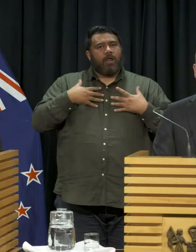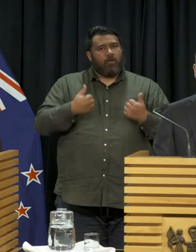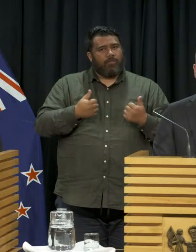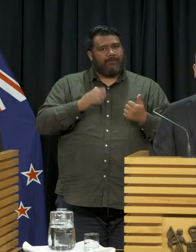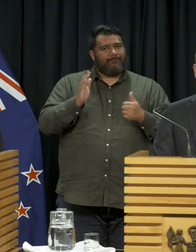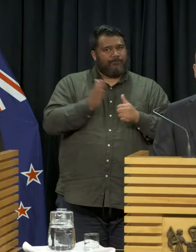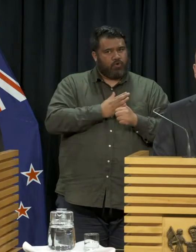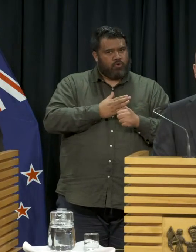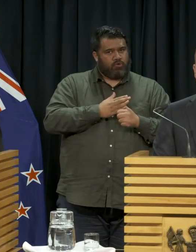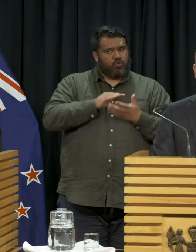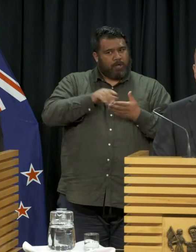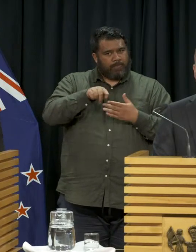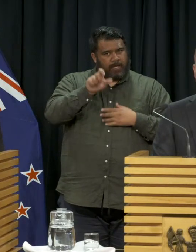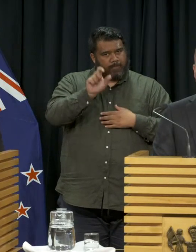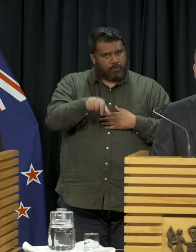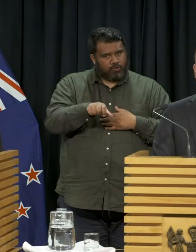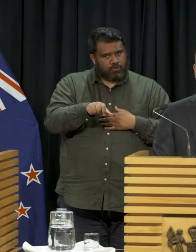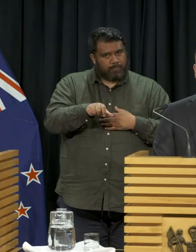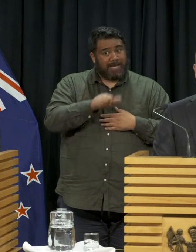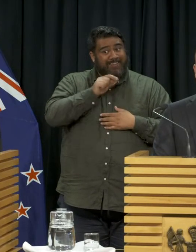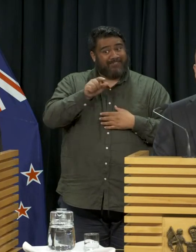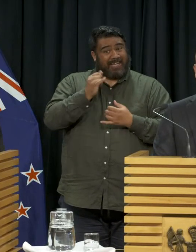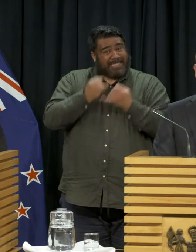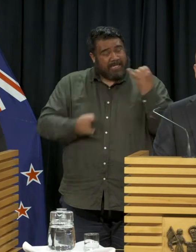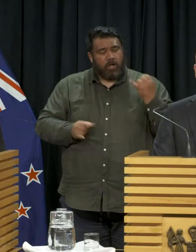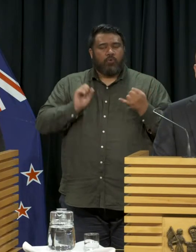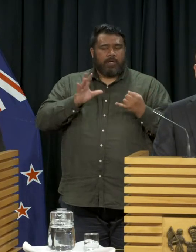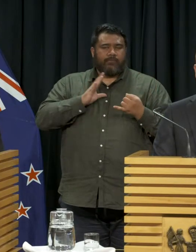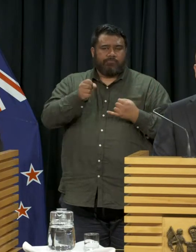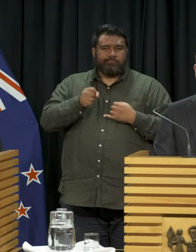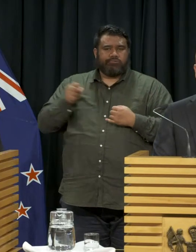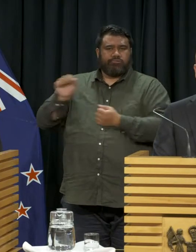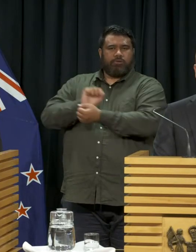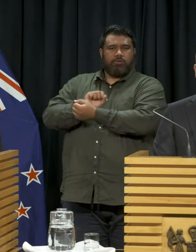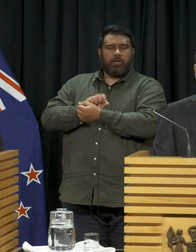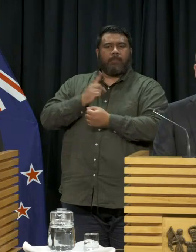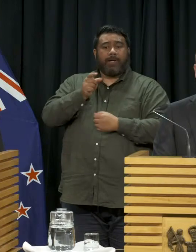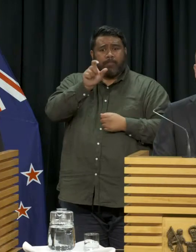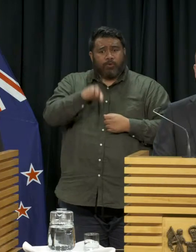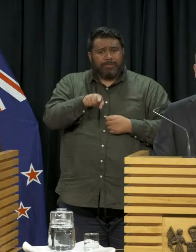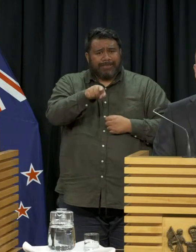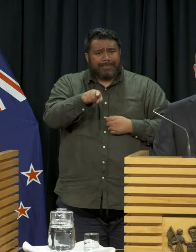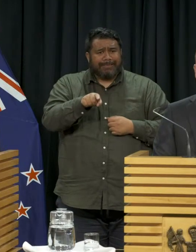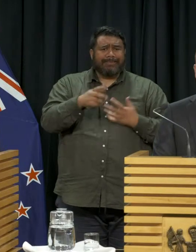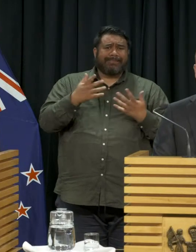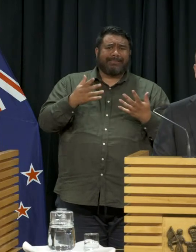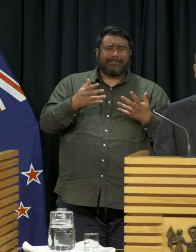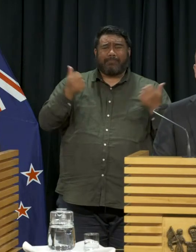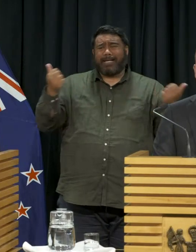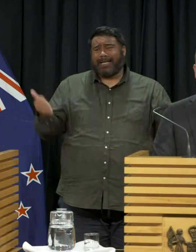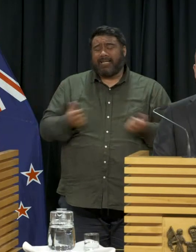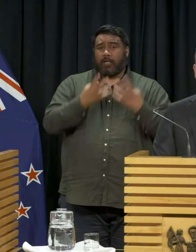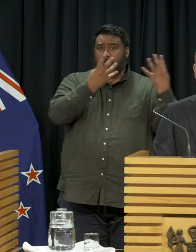do so. We've seen as a result of that a real decline in the number of people who are going before the courts. It's sitting now at